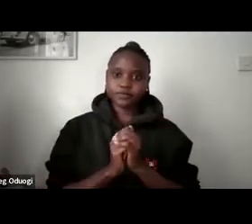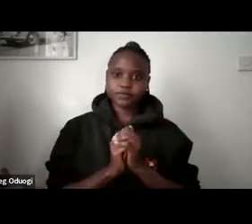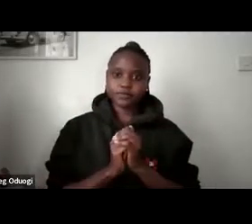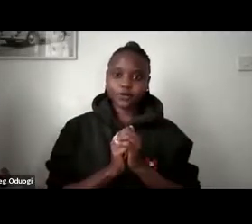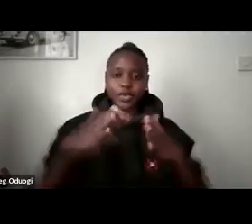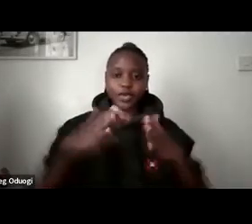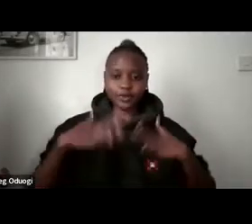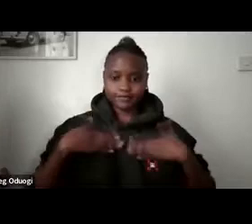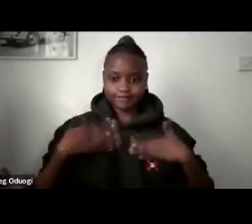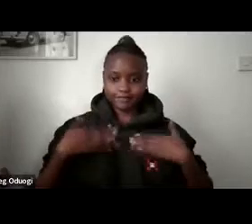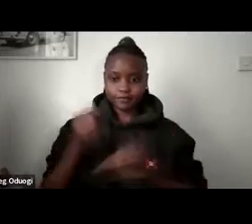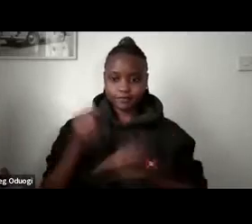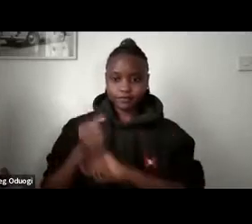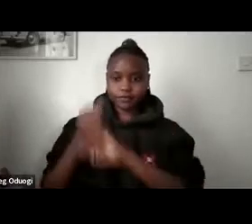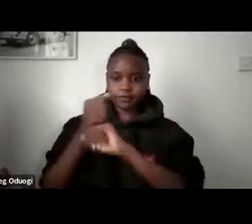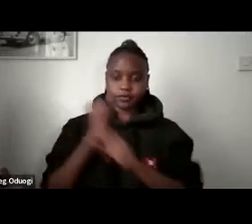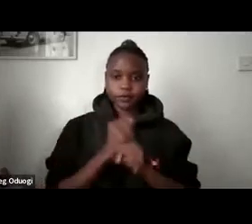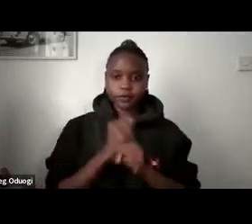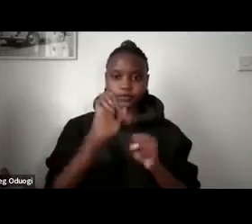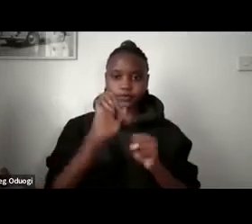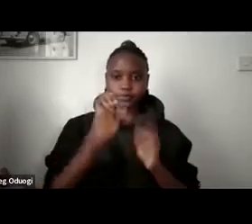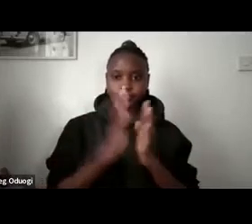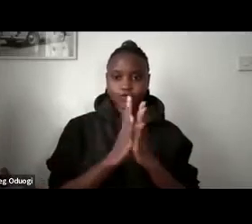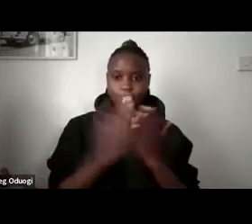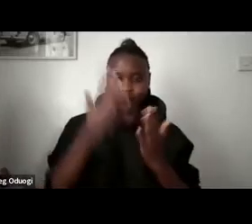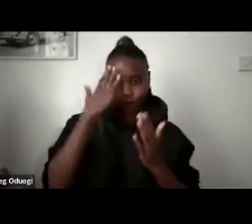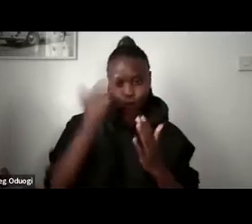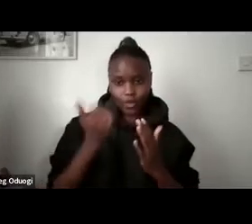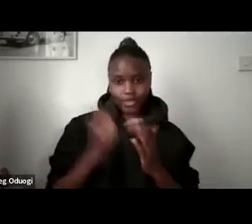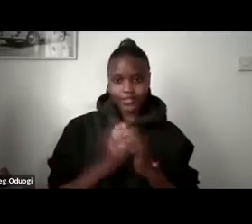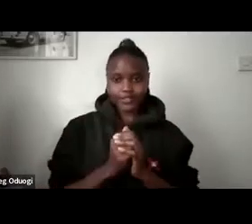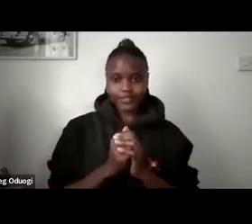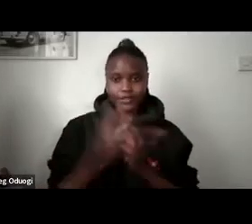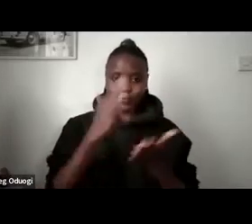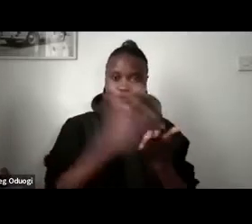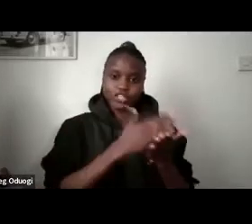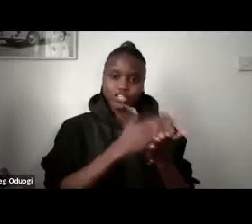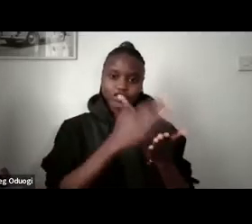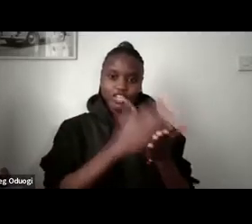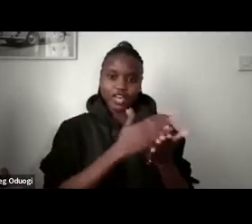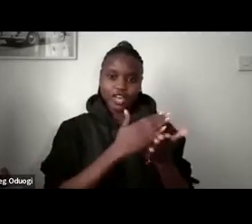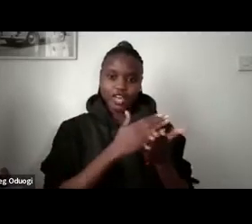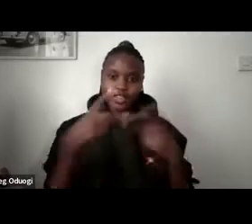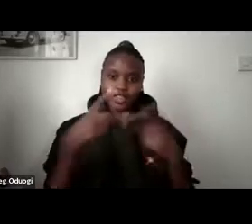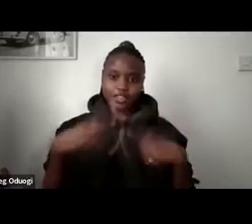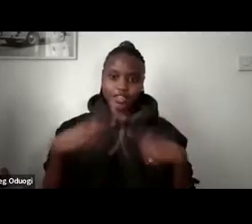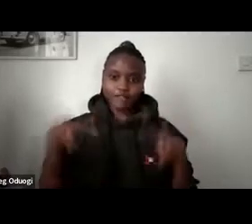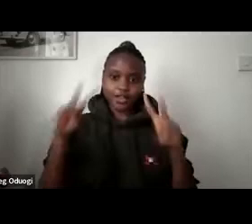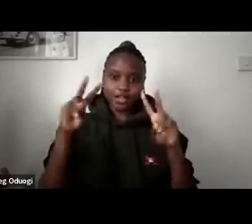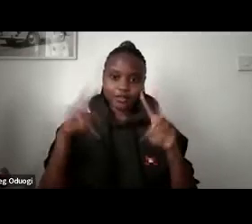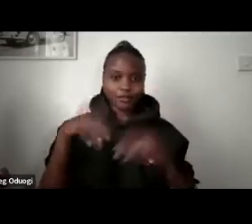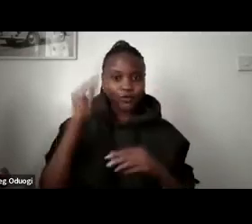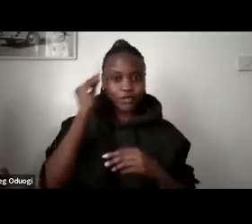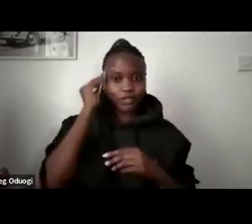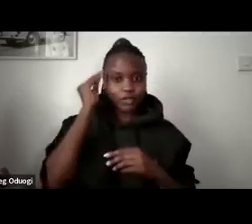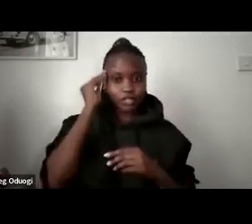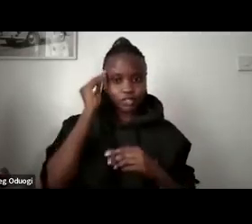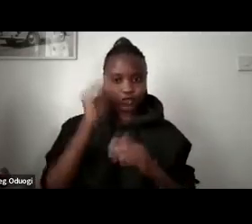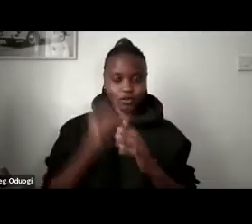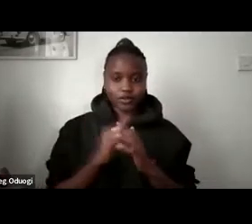and work with Ikitabu because we share the values of promoting education